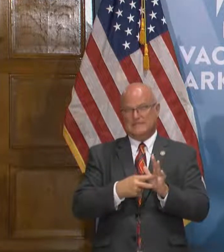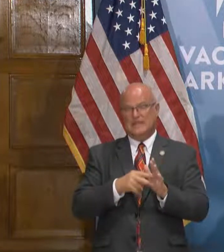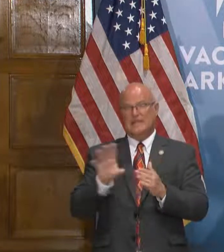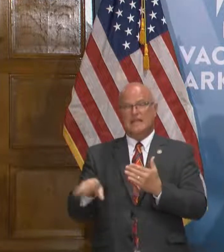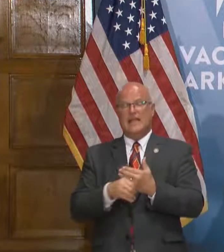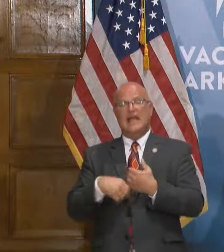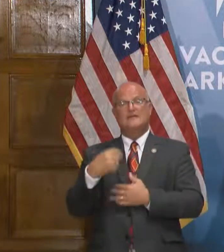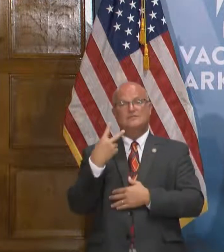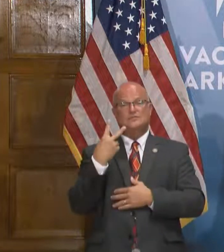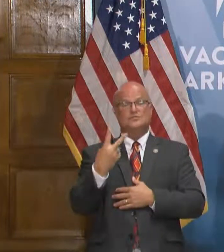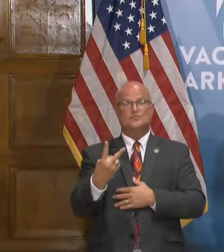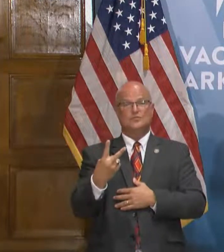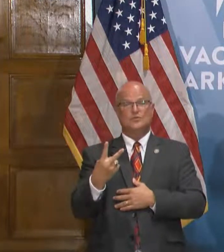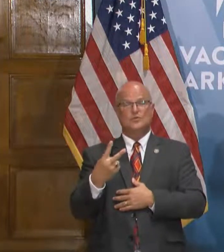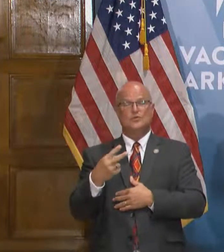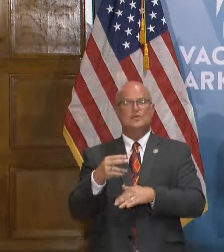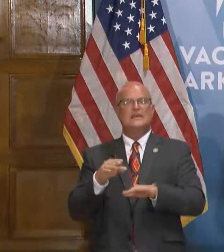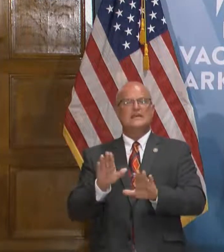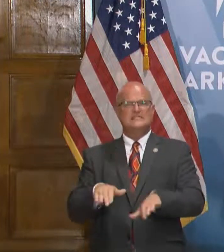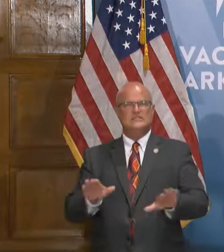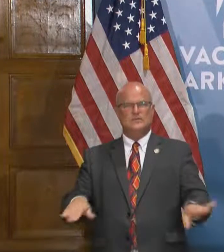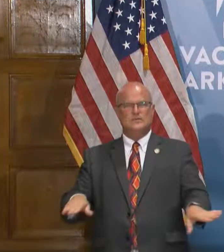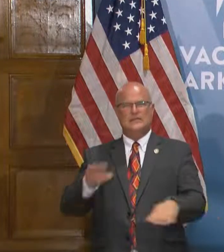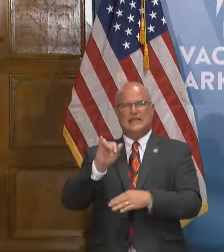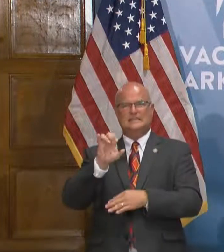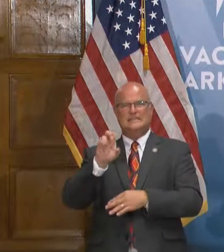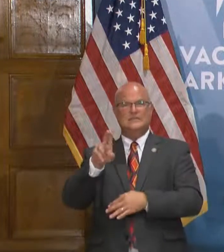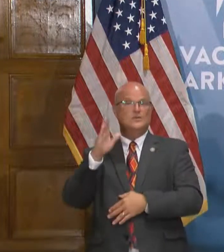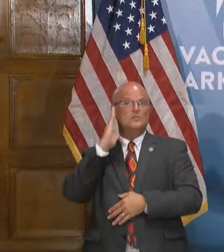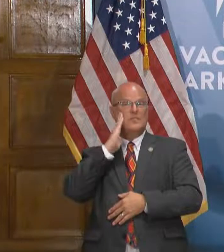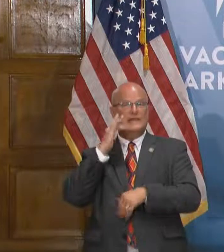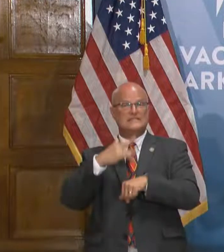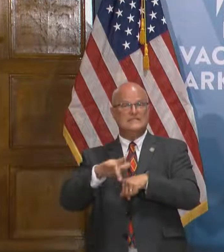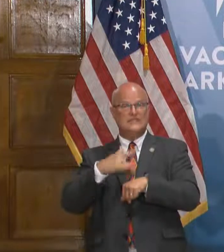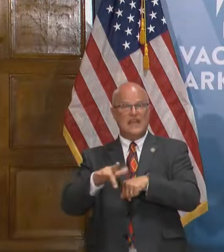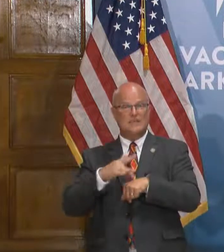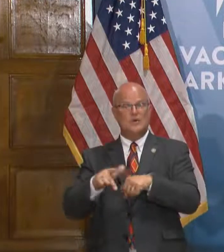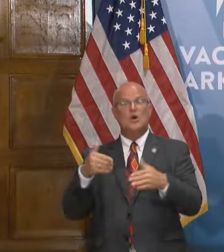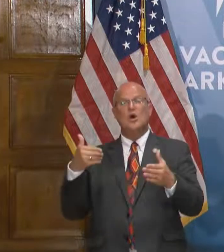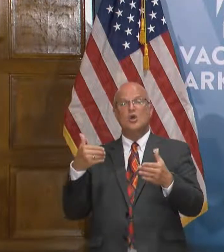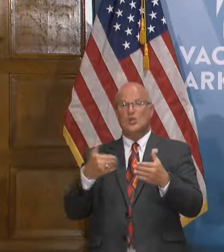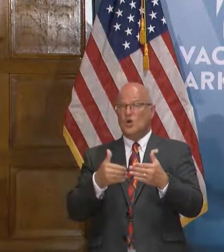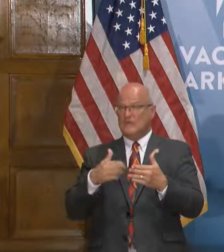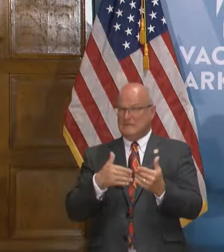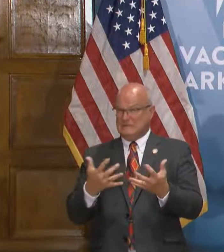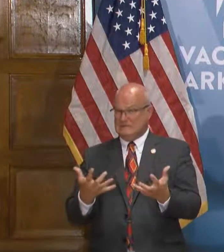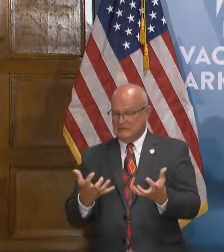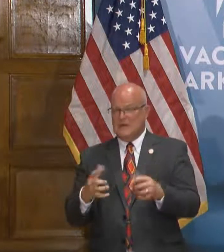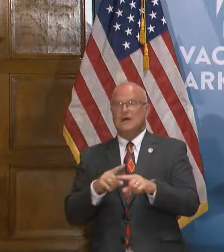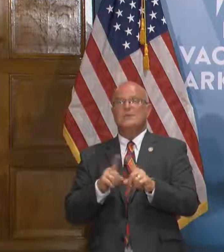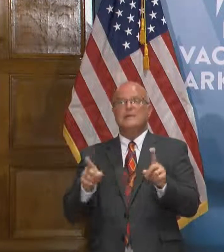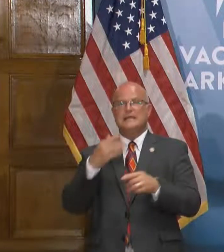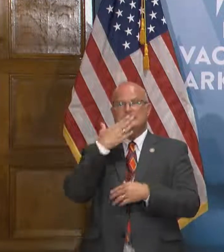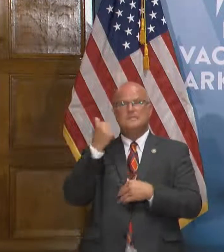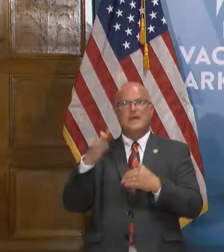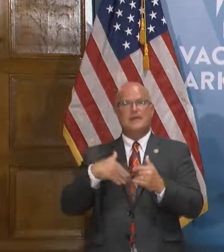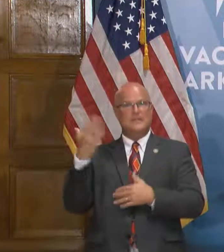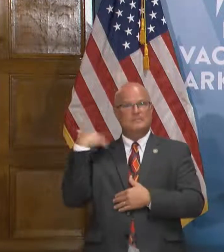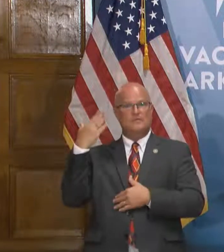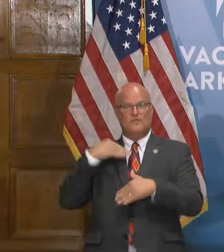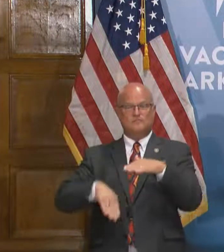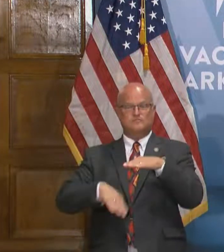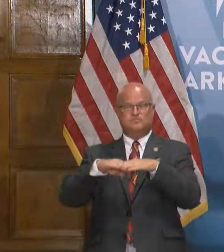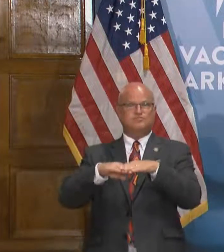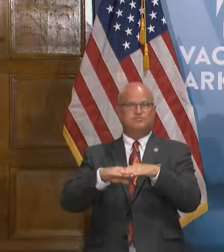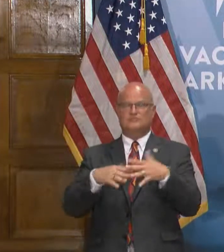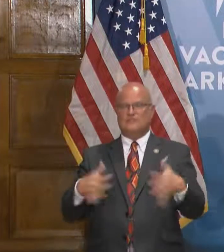addition, we have 2 pediatric ICU beds available. That's closer than we like, but it is better than what it has